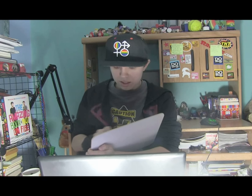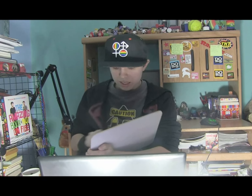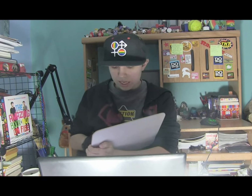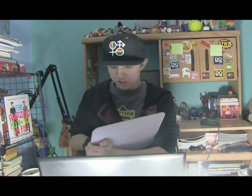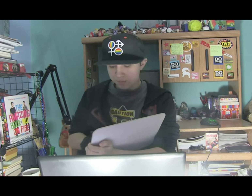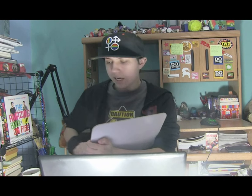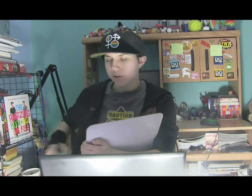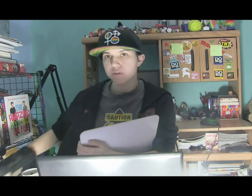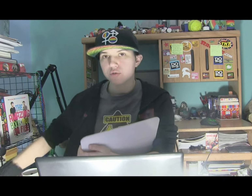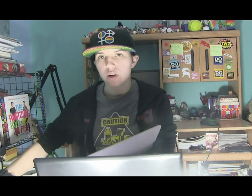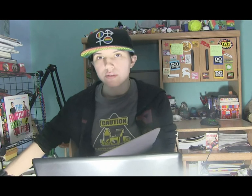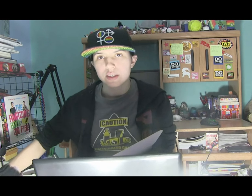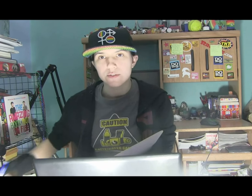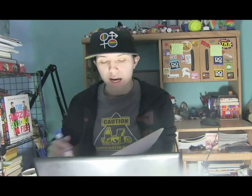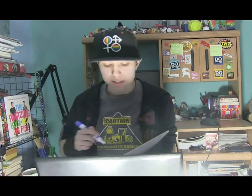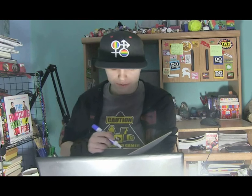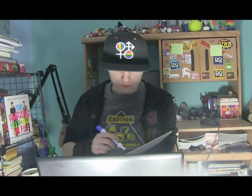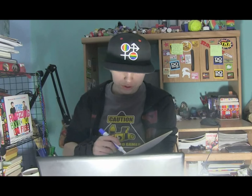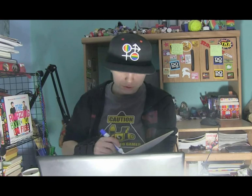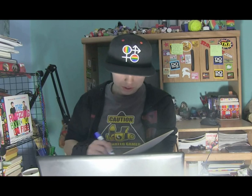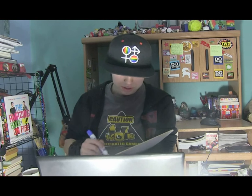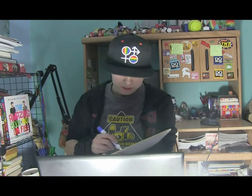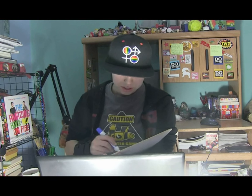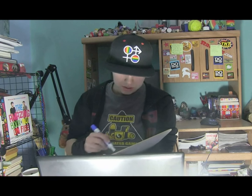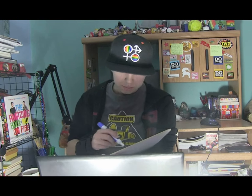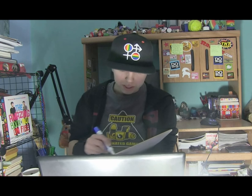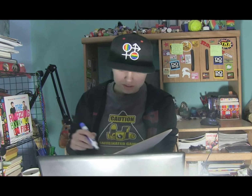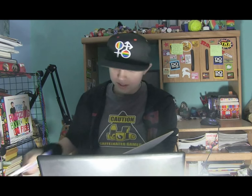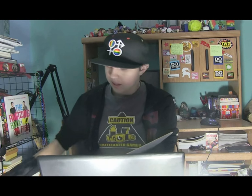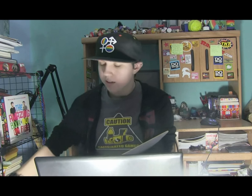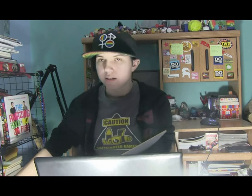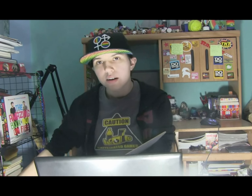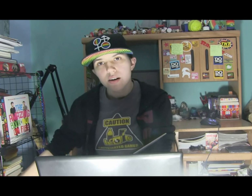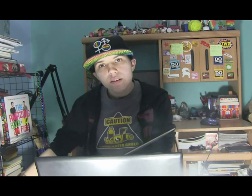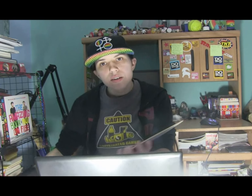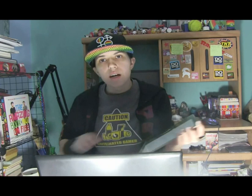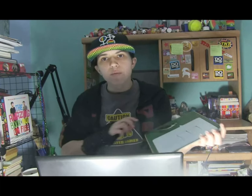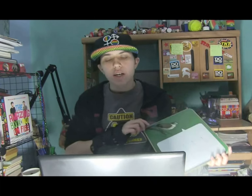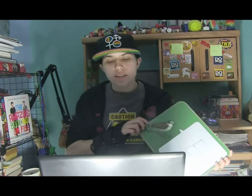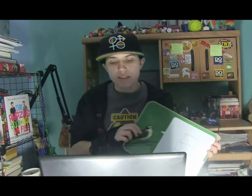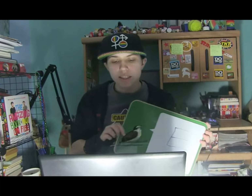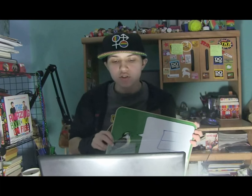And trust me, I could do all of these fast for you, but I'm trying to teach you